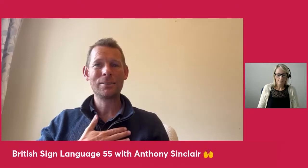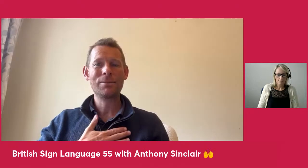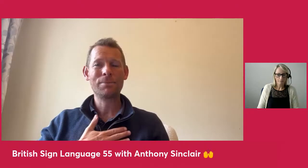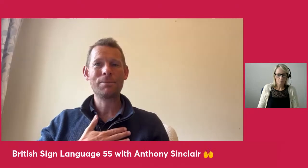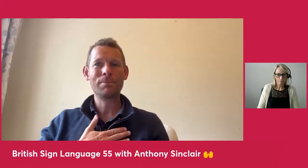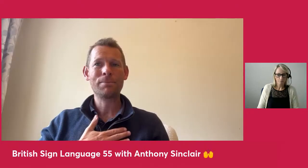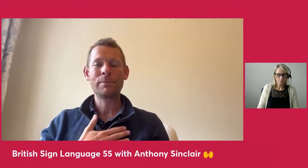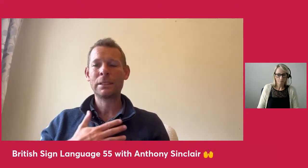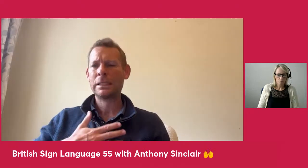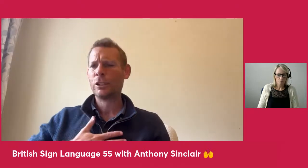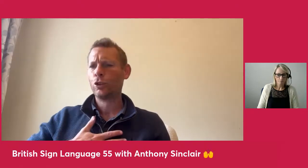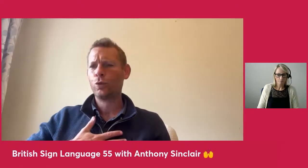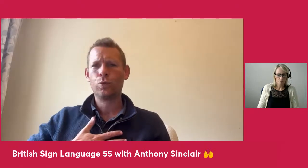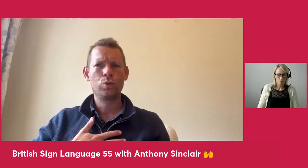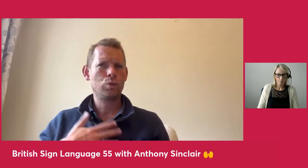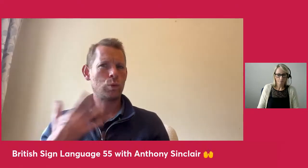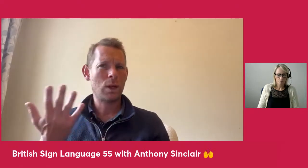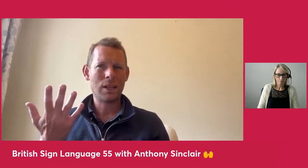like,